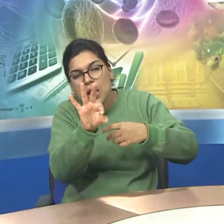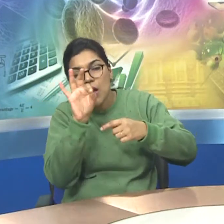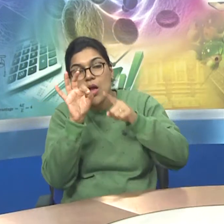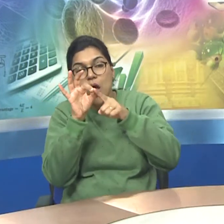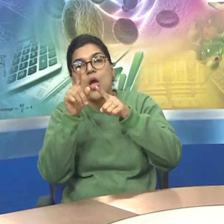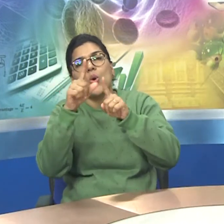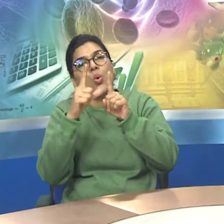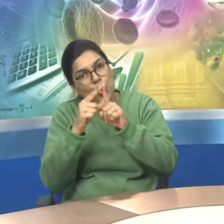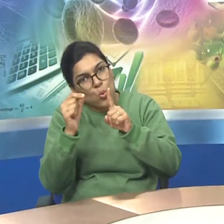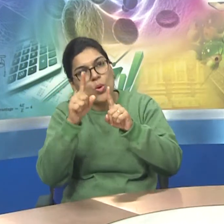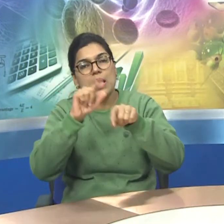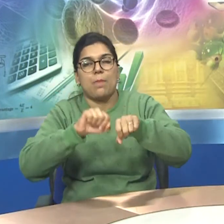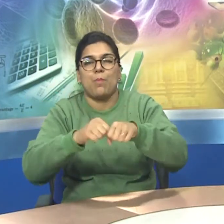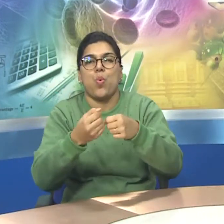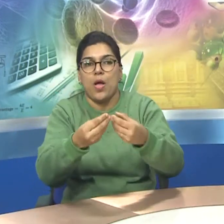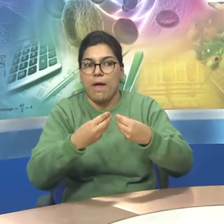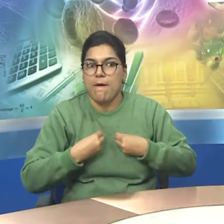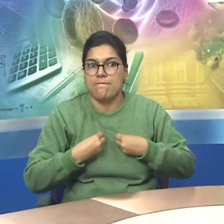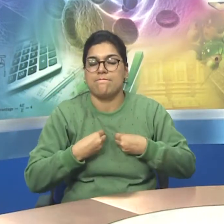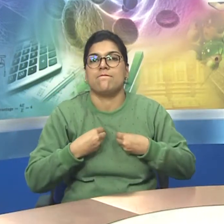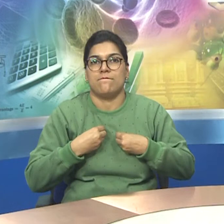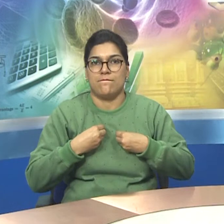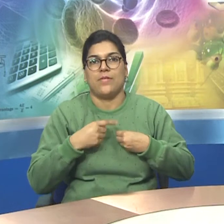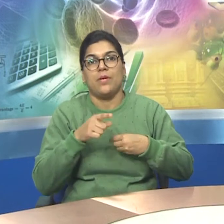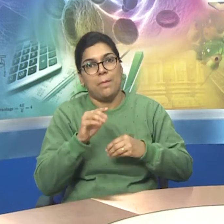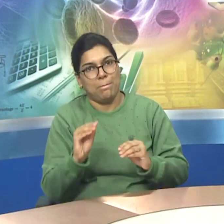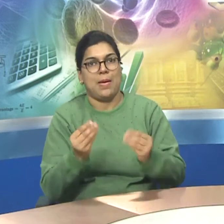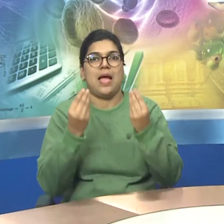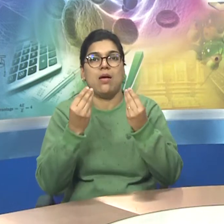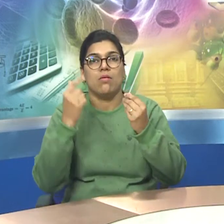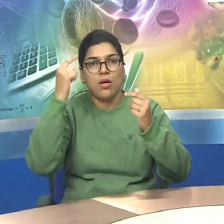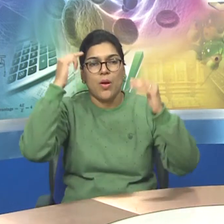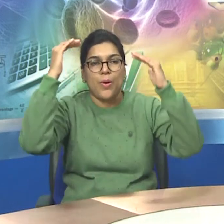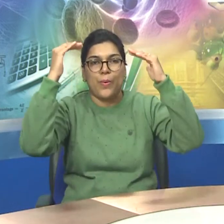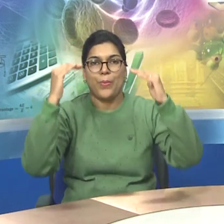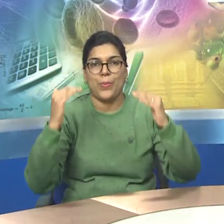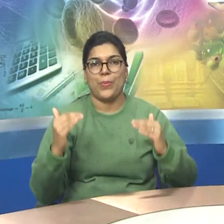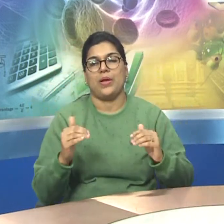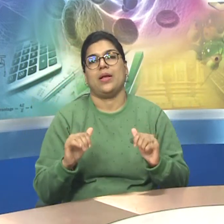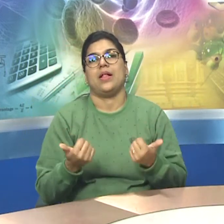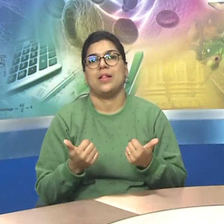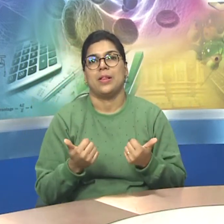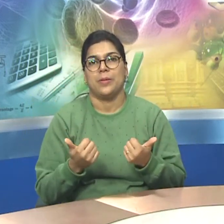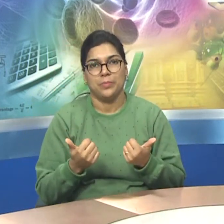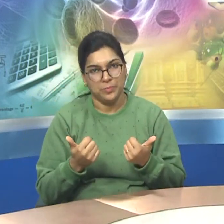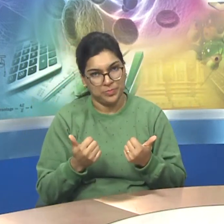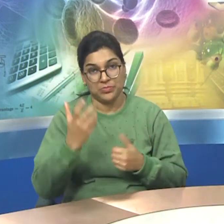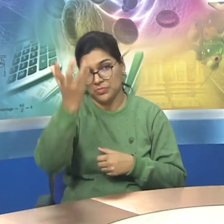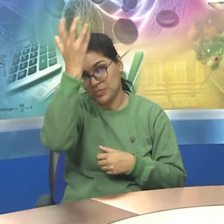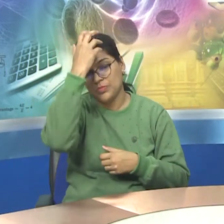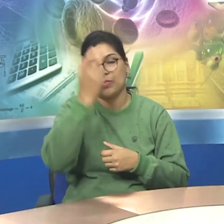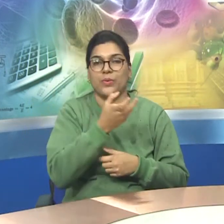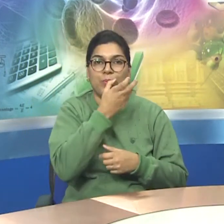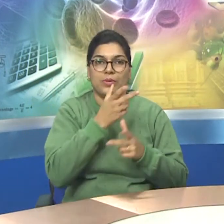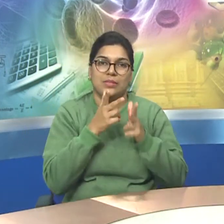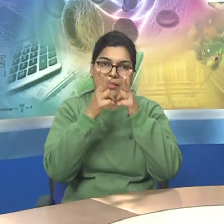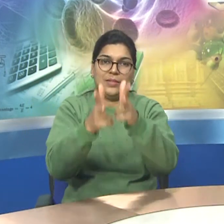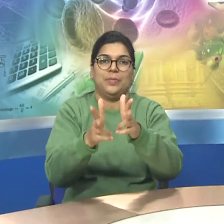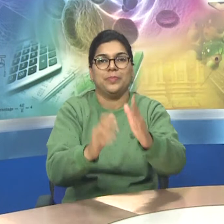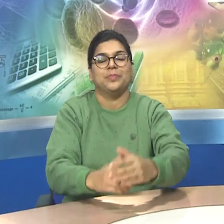on some time and try to do things which are of our own interest. So this